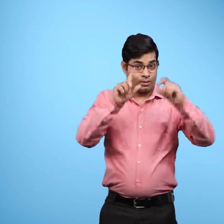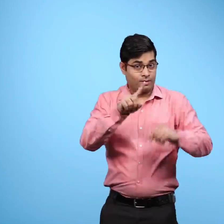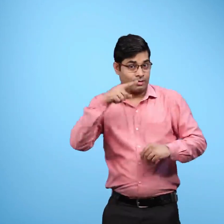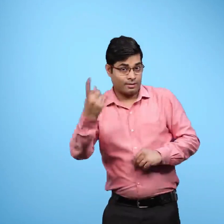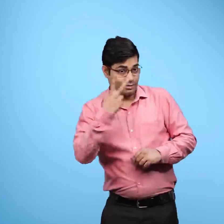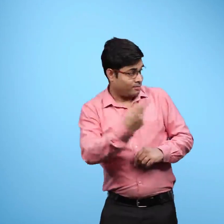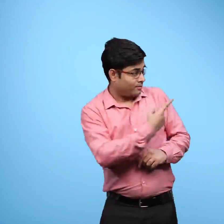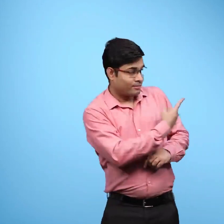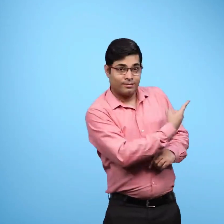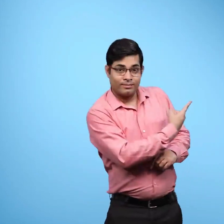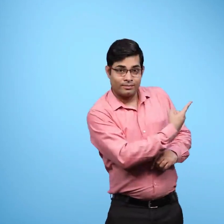In picture 3,